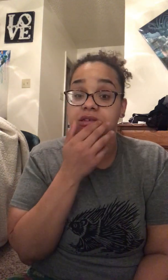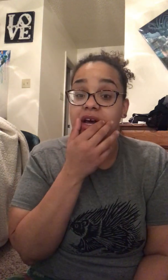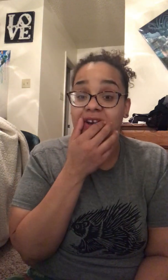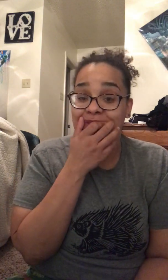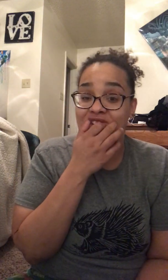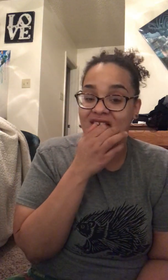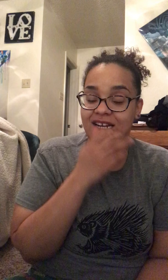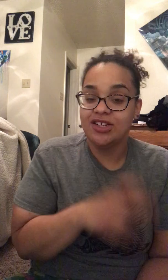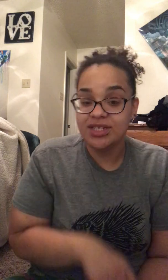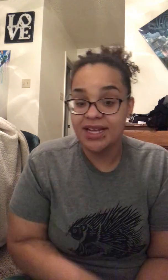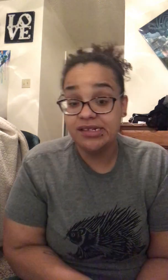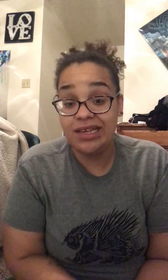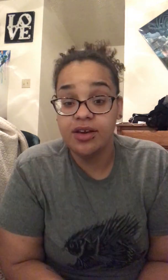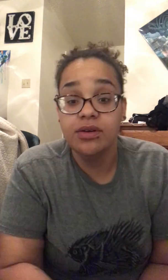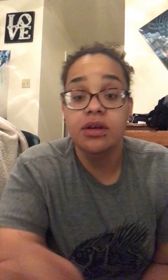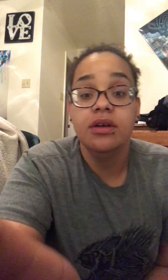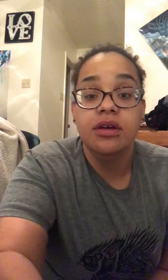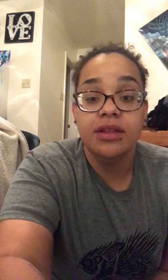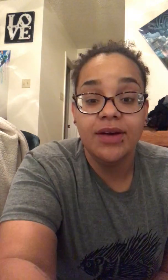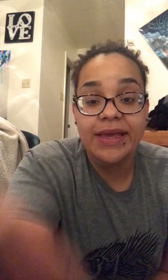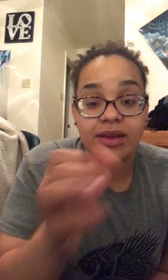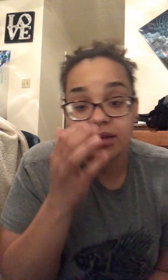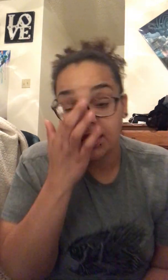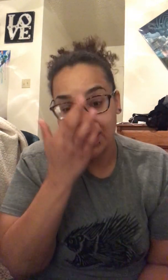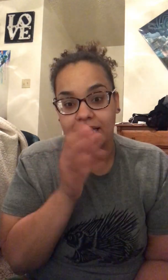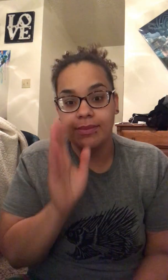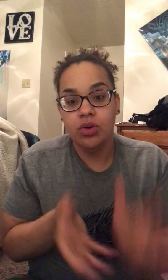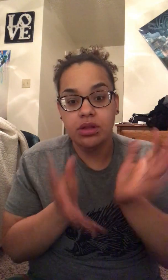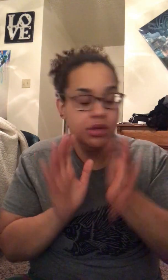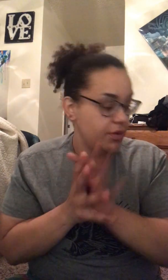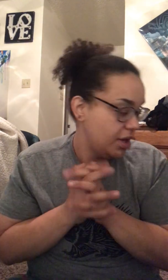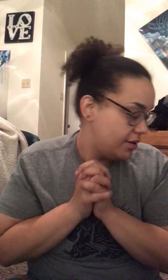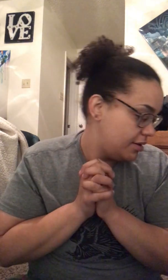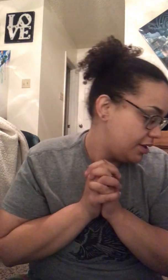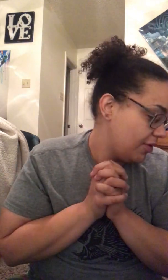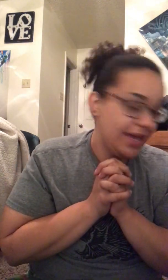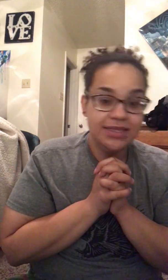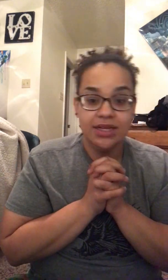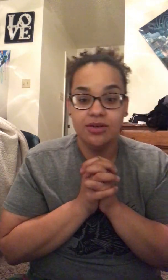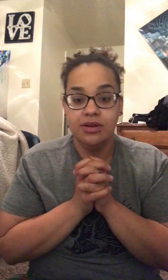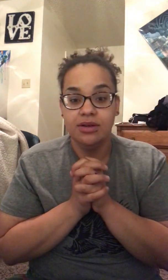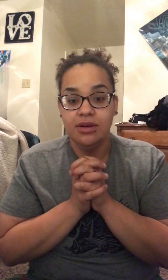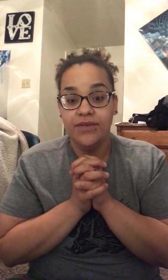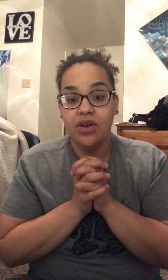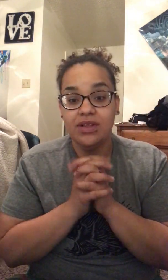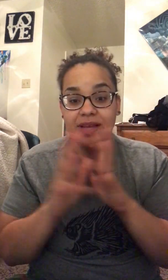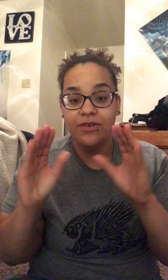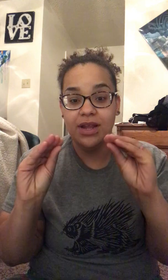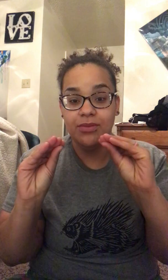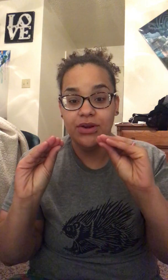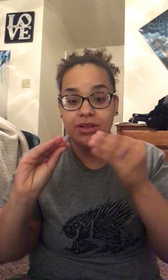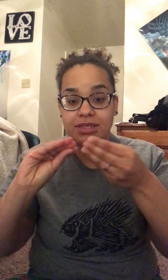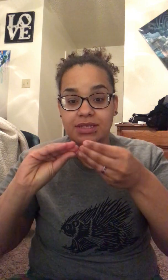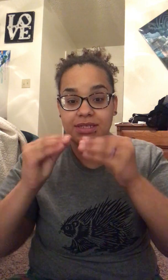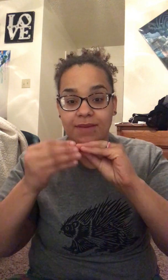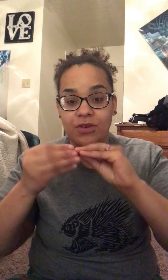talk. If not, I'll just sign to you. That way you can get like both going on. Okay, so if you don't have the sign for number, this is the sign for